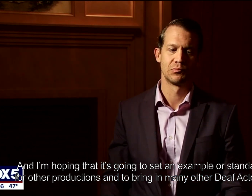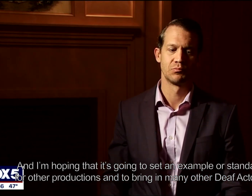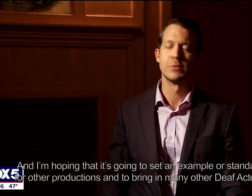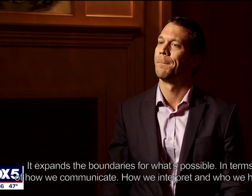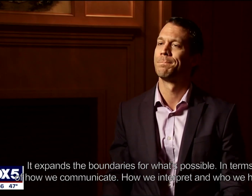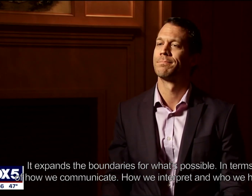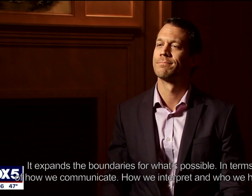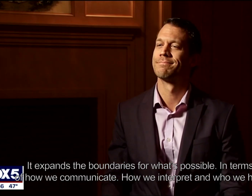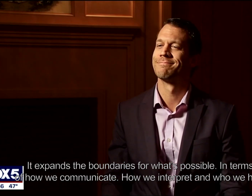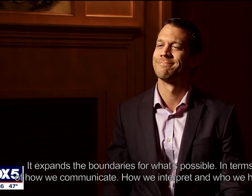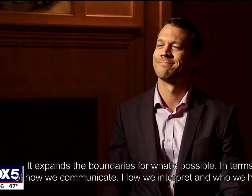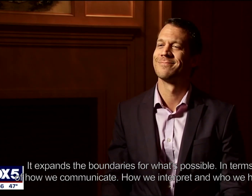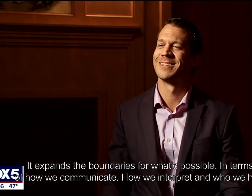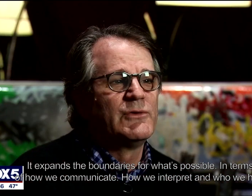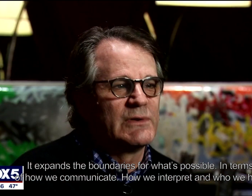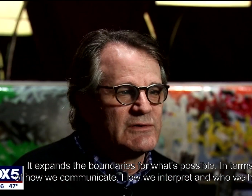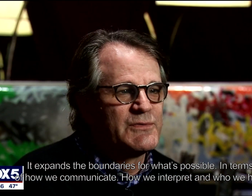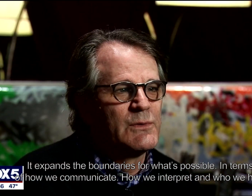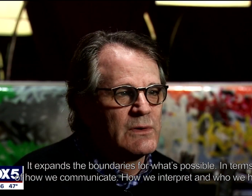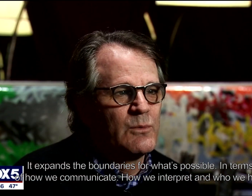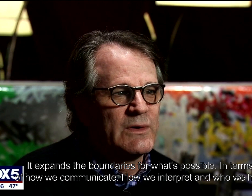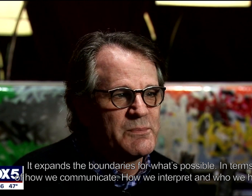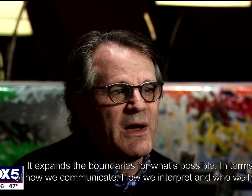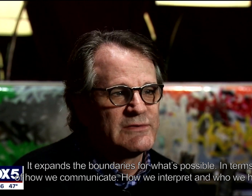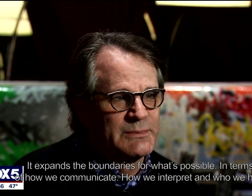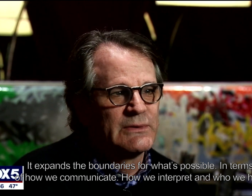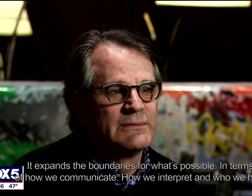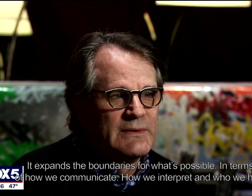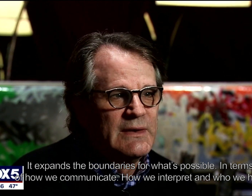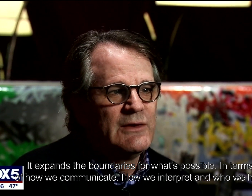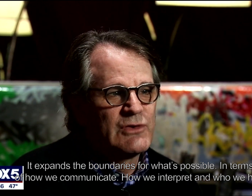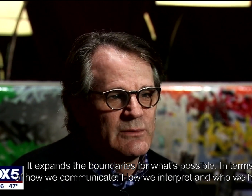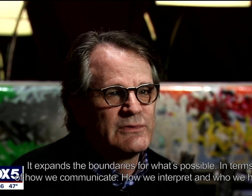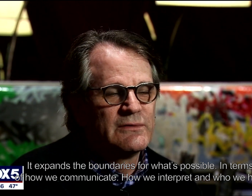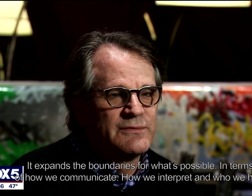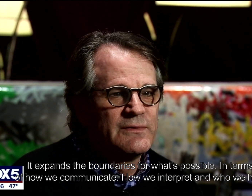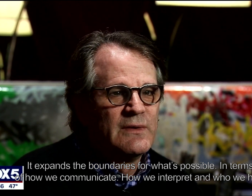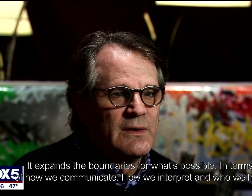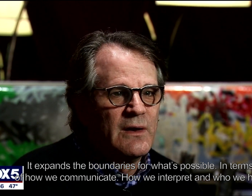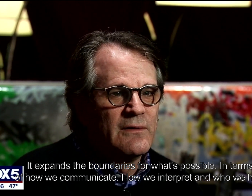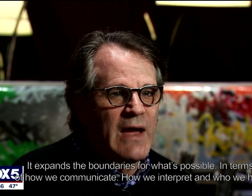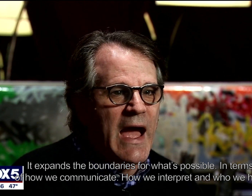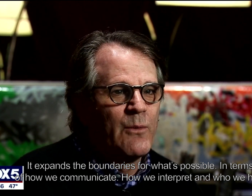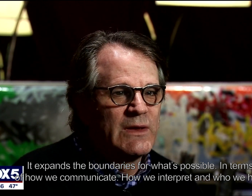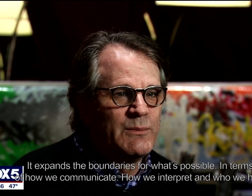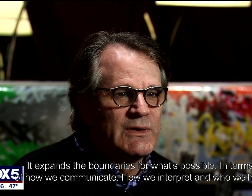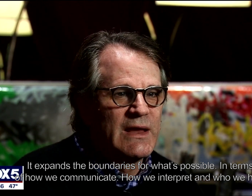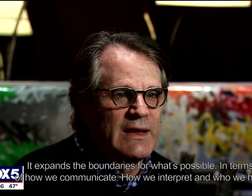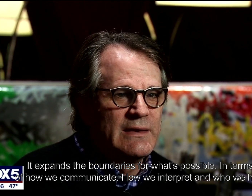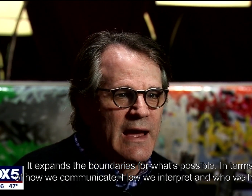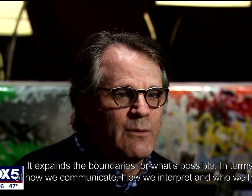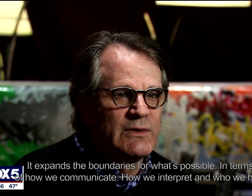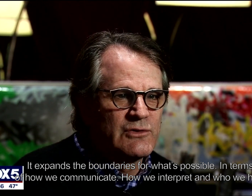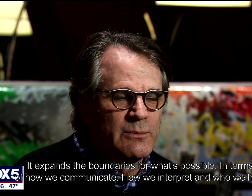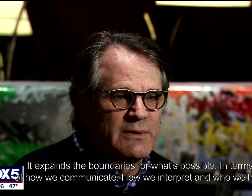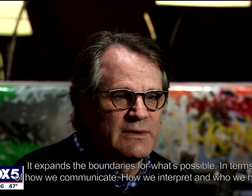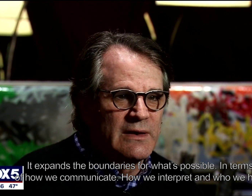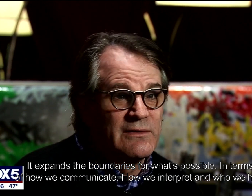actors. It expands the boundaries for what's possible in terms of how we communicate, how we interpret, and who